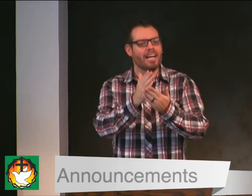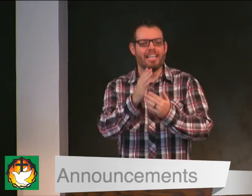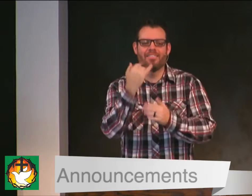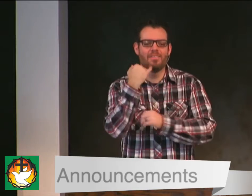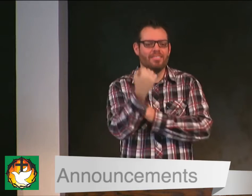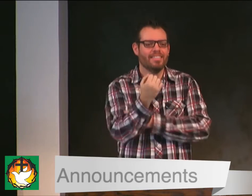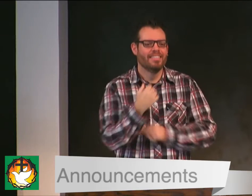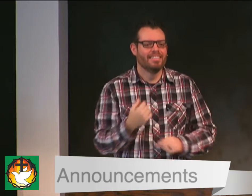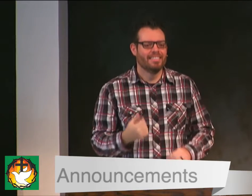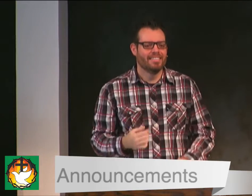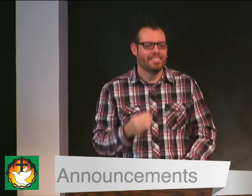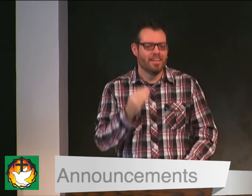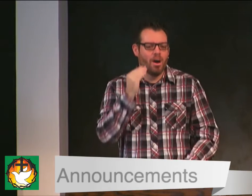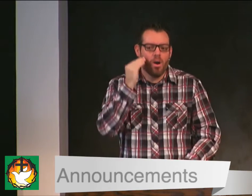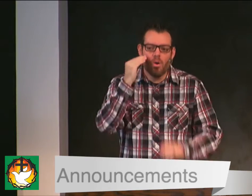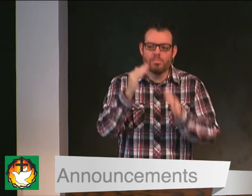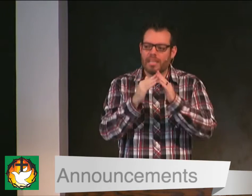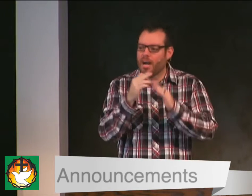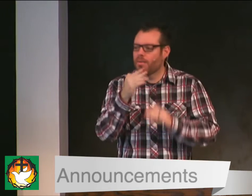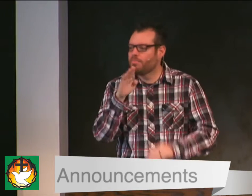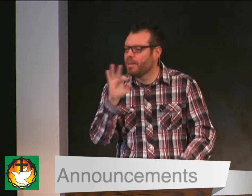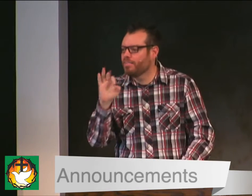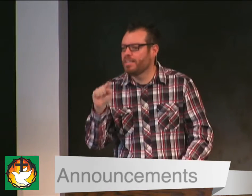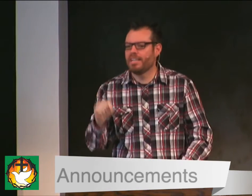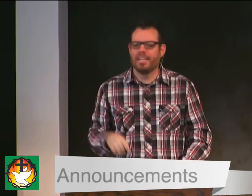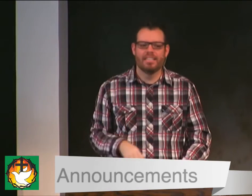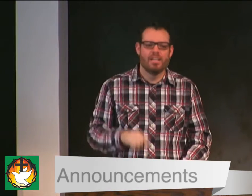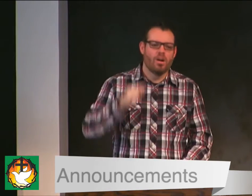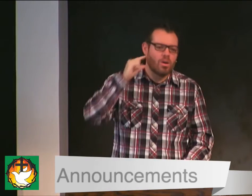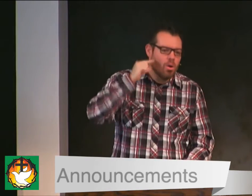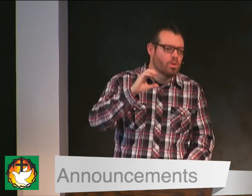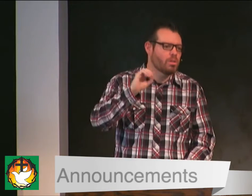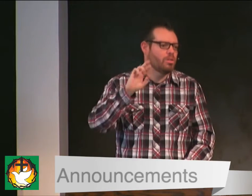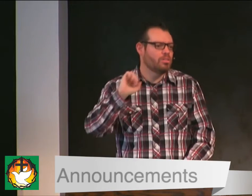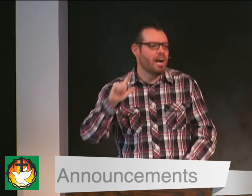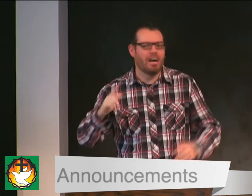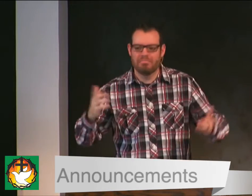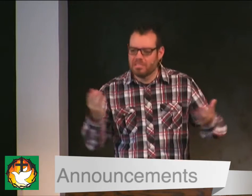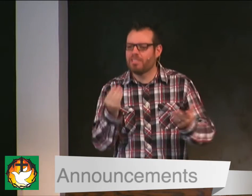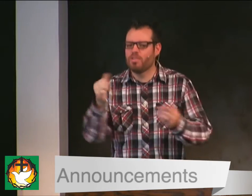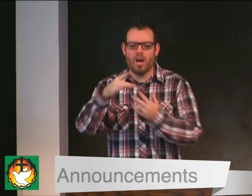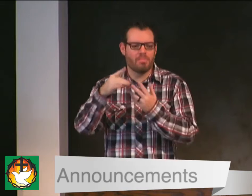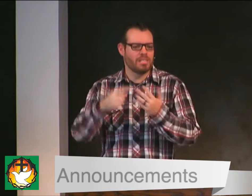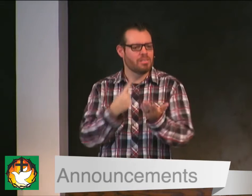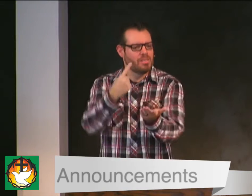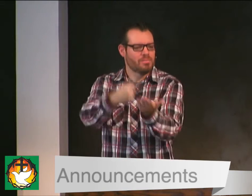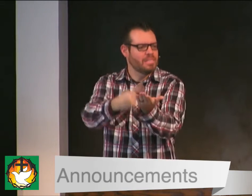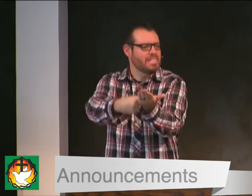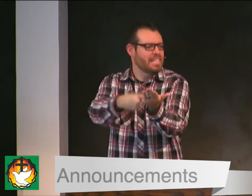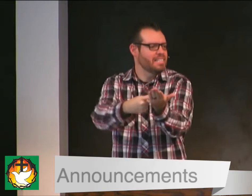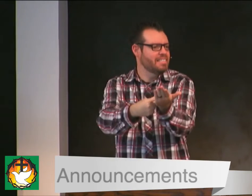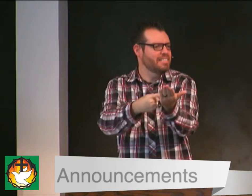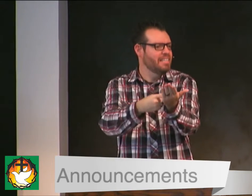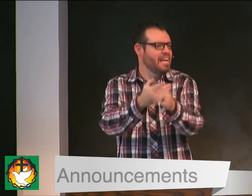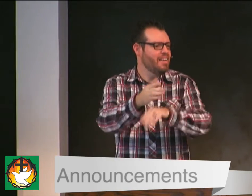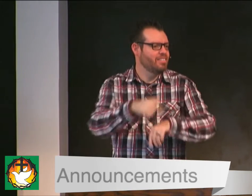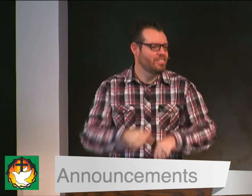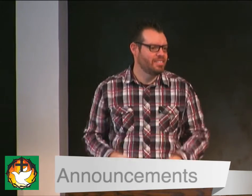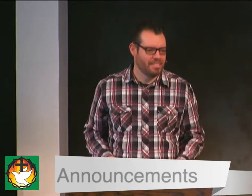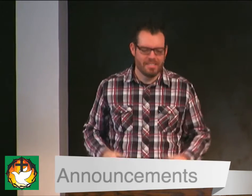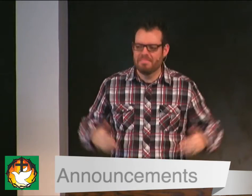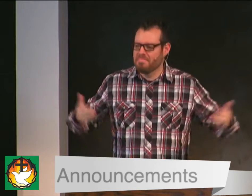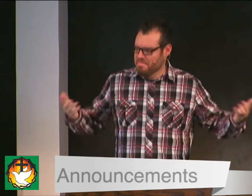Is that right? If you hometown buffet, going to Corral, there's a few options to discuss.